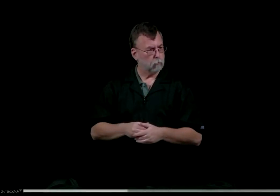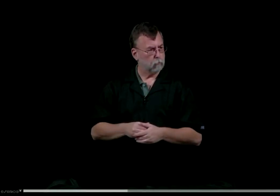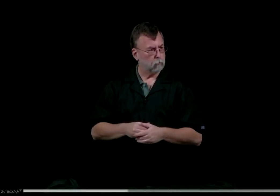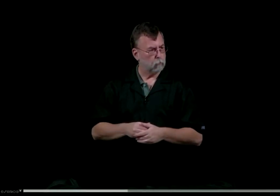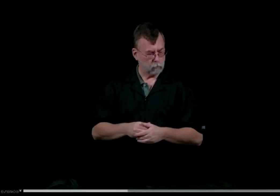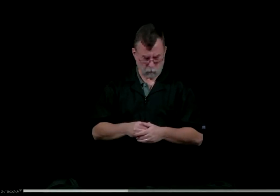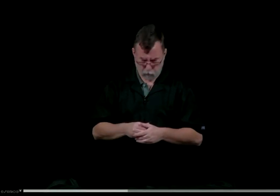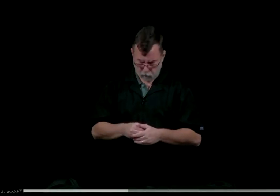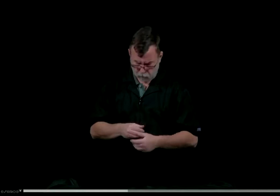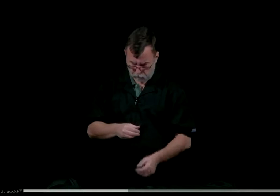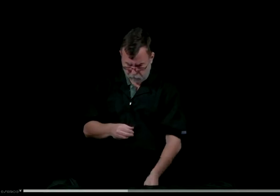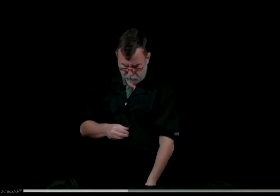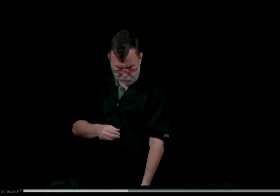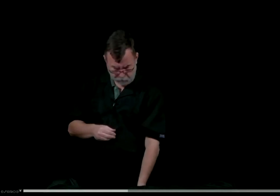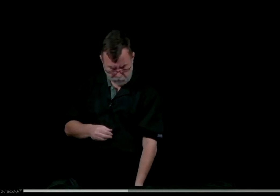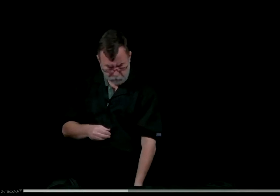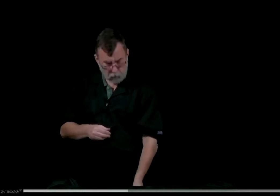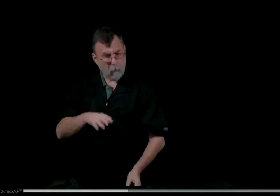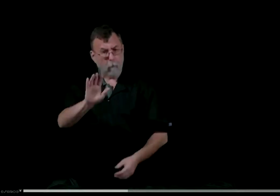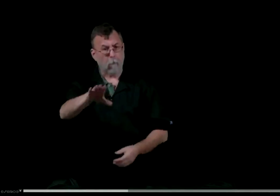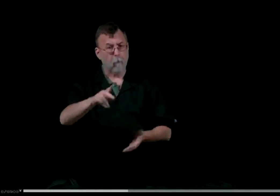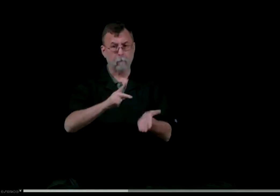It will help you receive His grace.